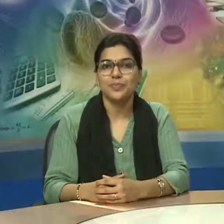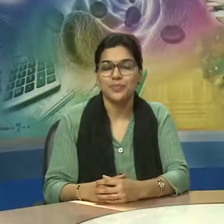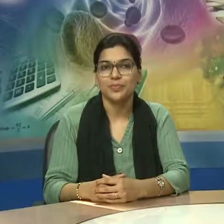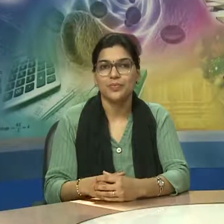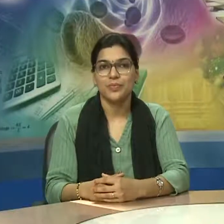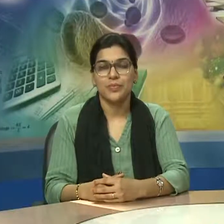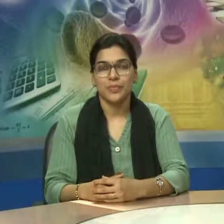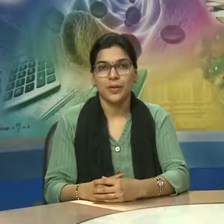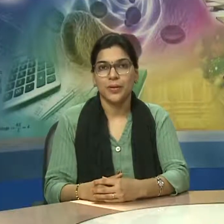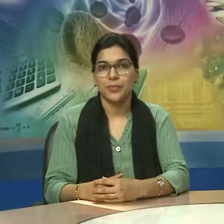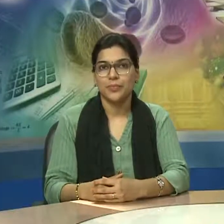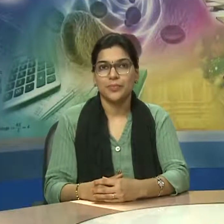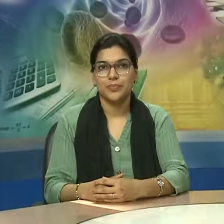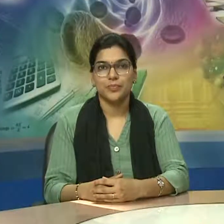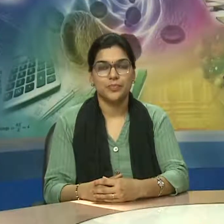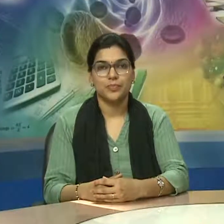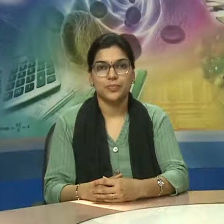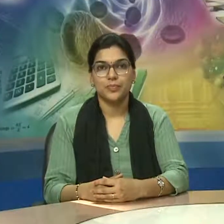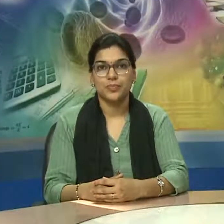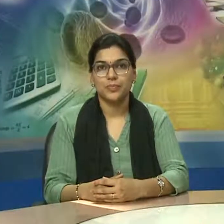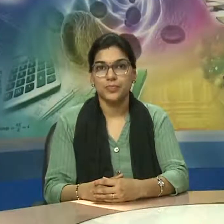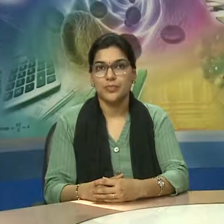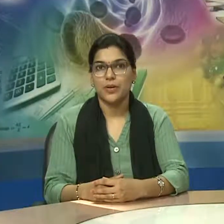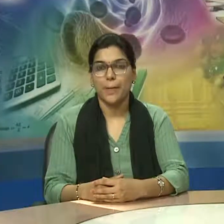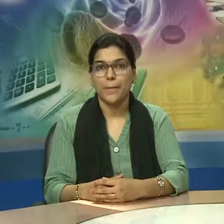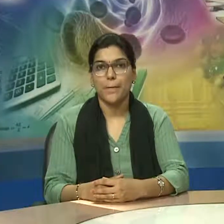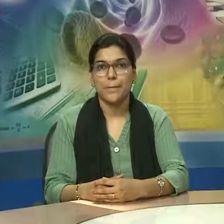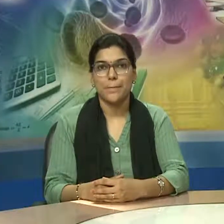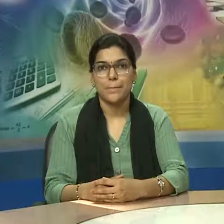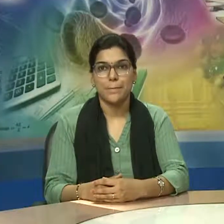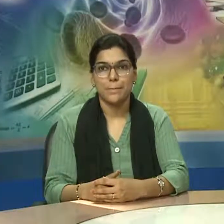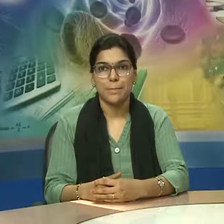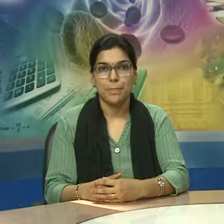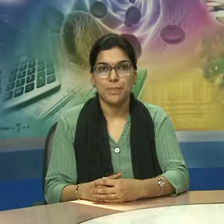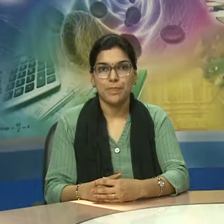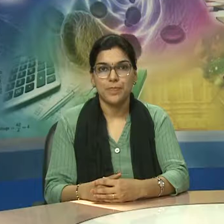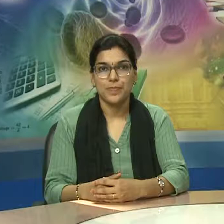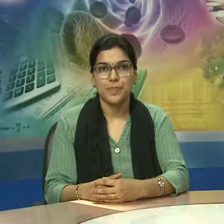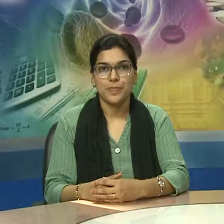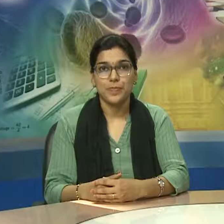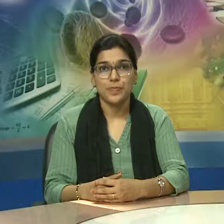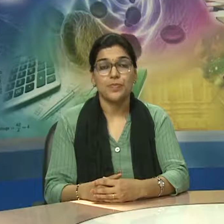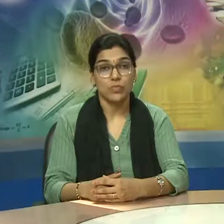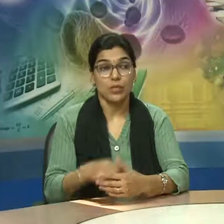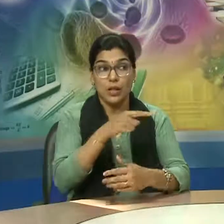in the olden days and in the modern world.